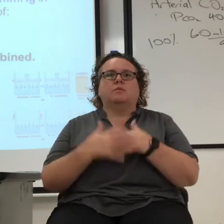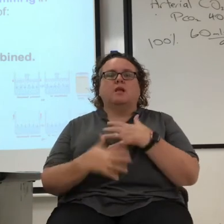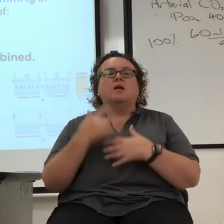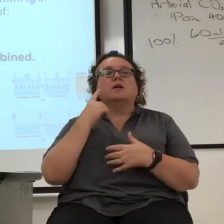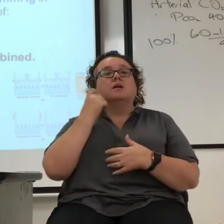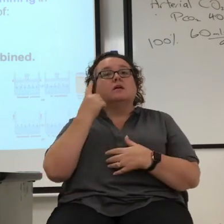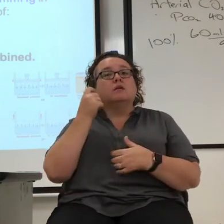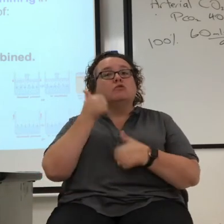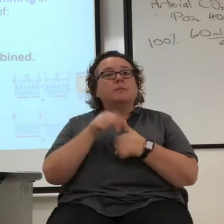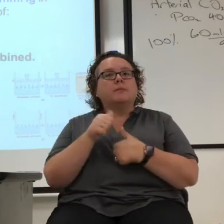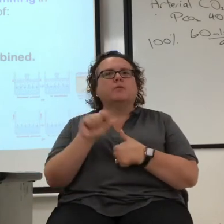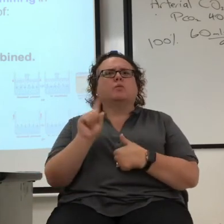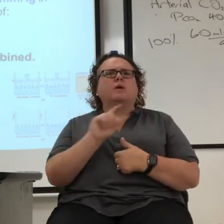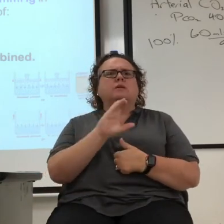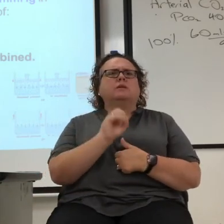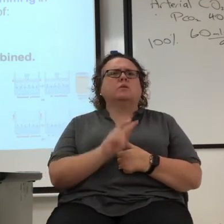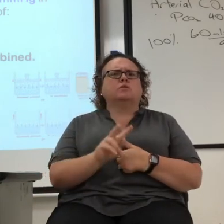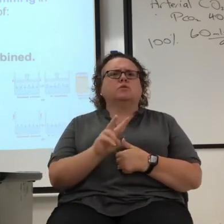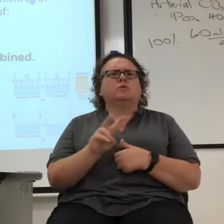mean, basically,